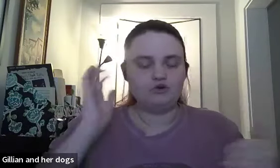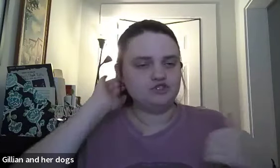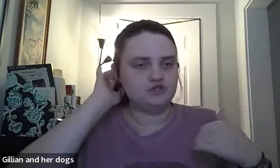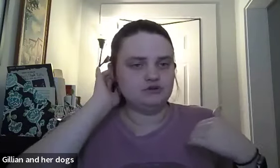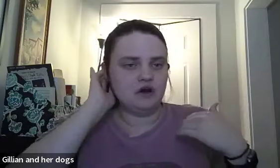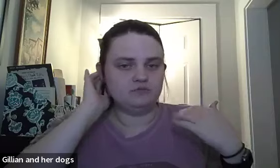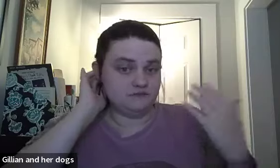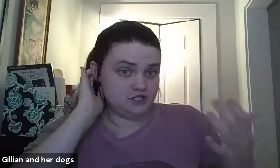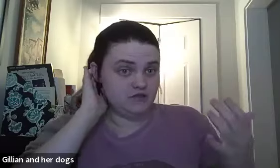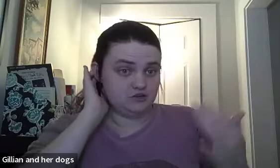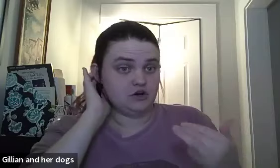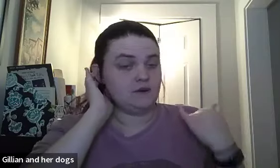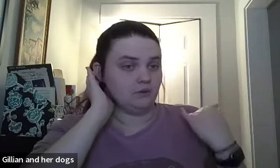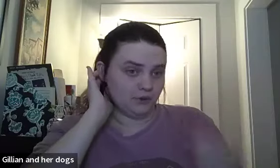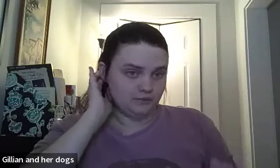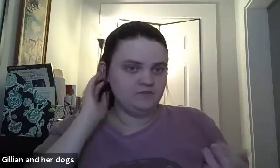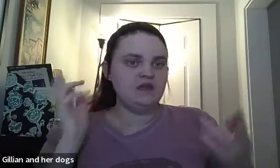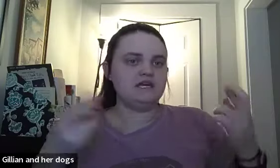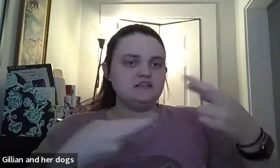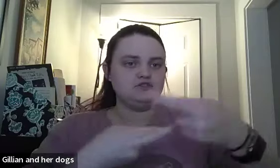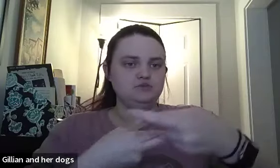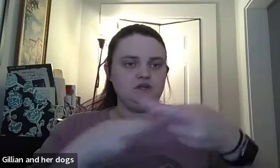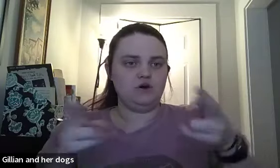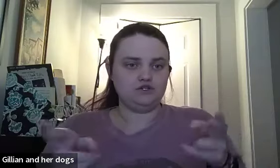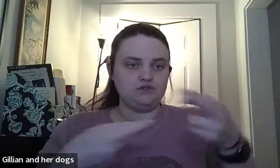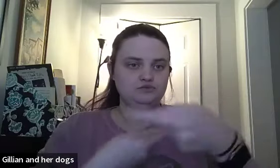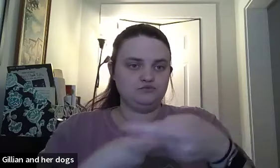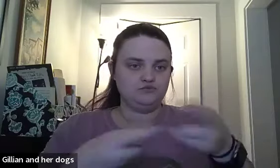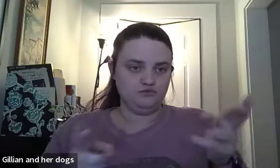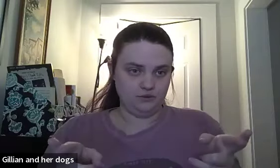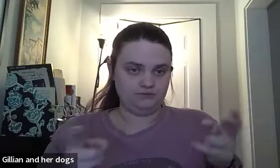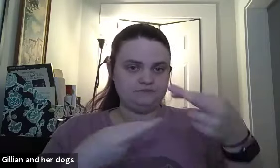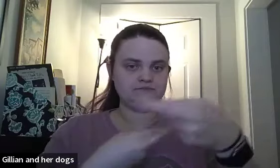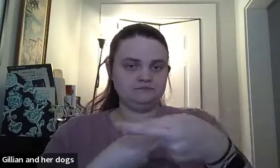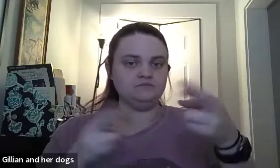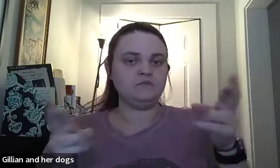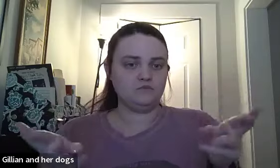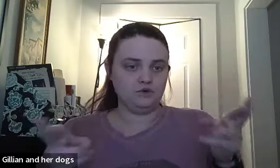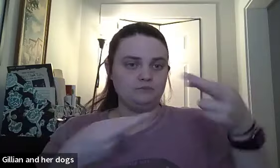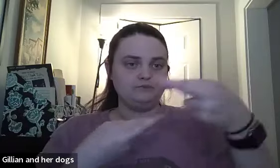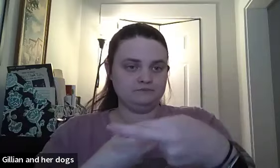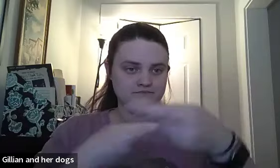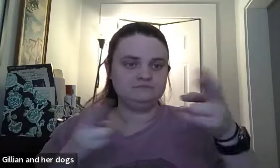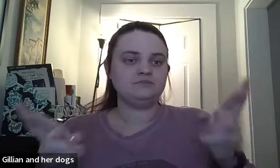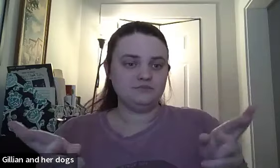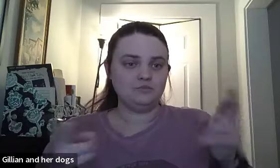people, to help differentiate that you're talking about a room, is they'll do with the R's. Room. Room.